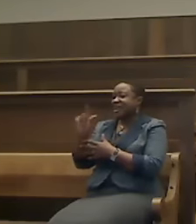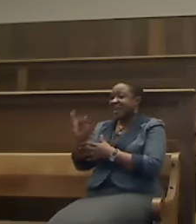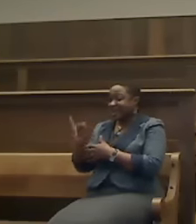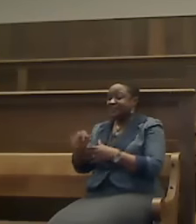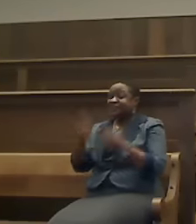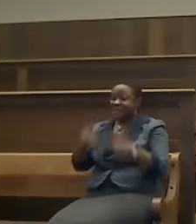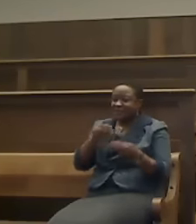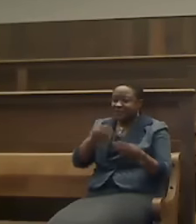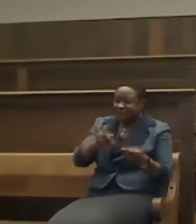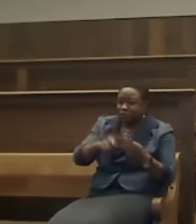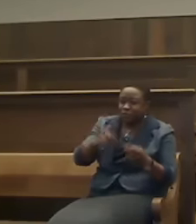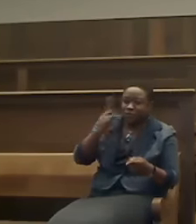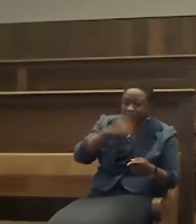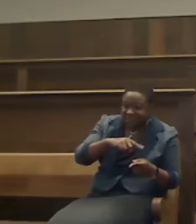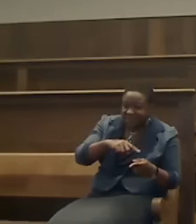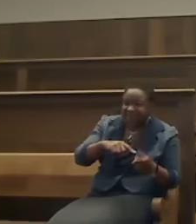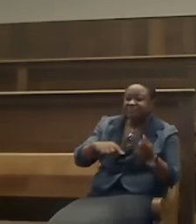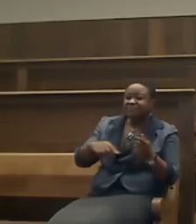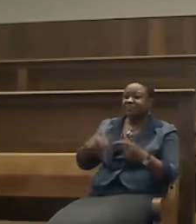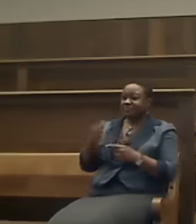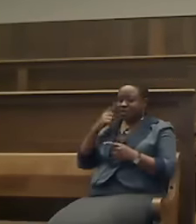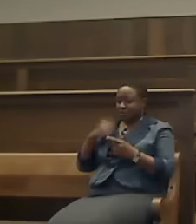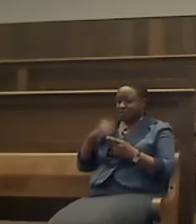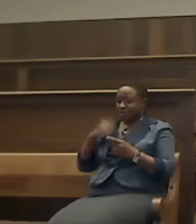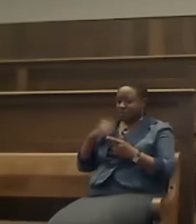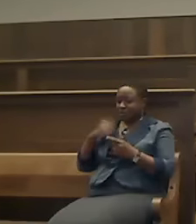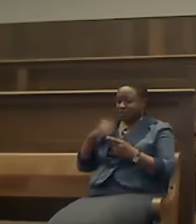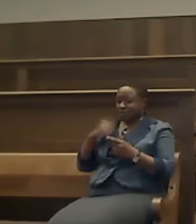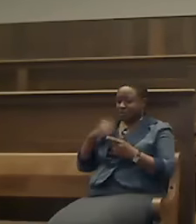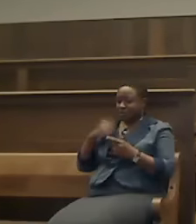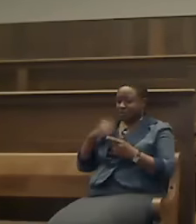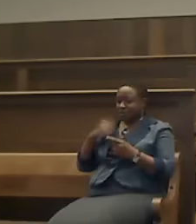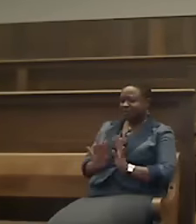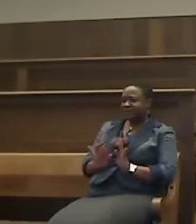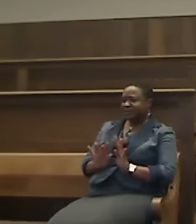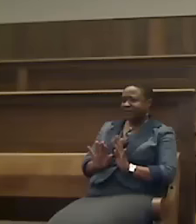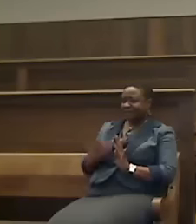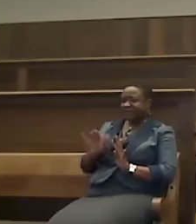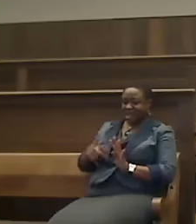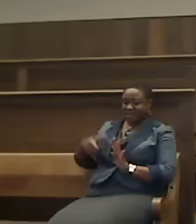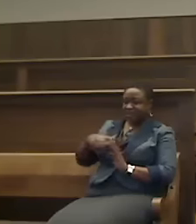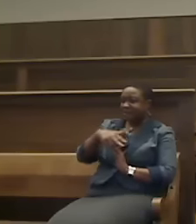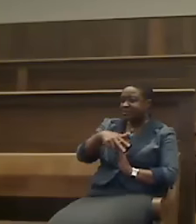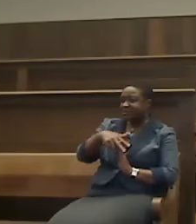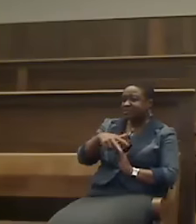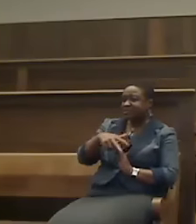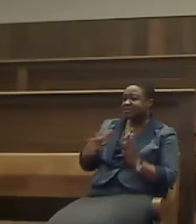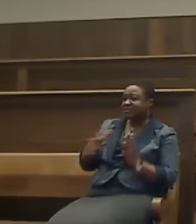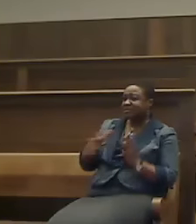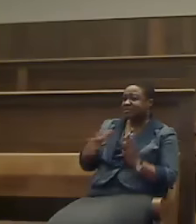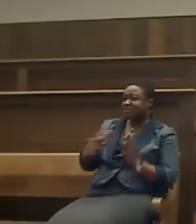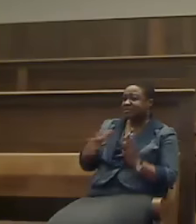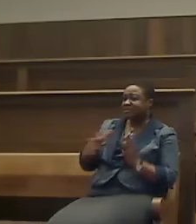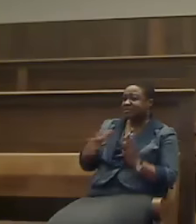and they're cut by microvilli, shorter, missing pieces. So the whole digestive network, the whole